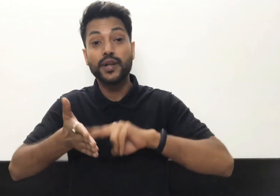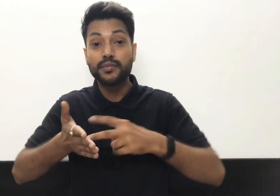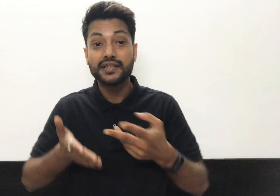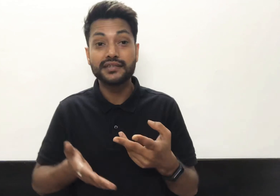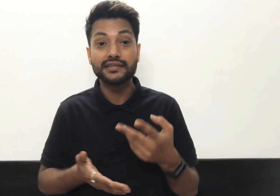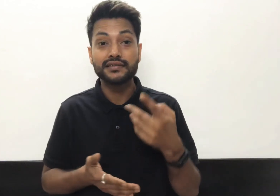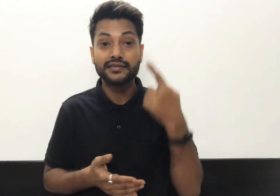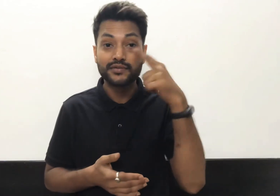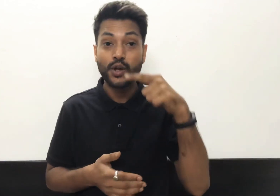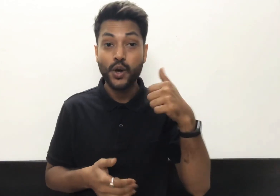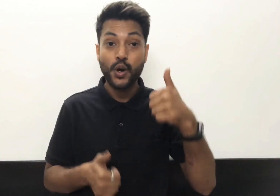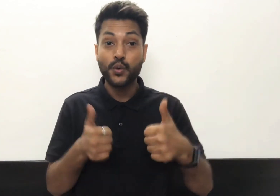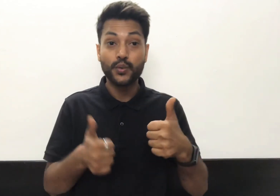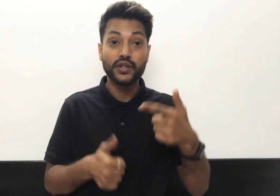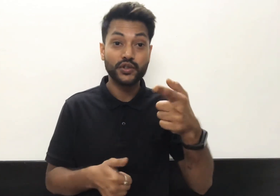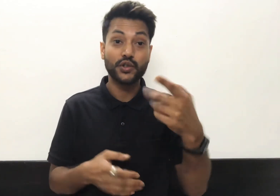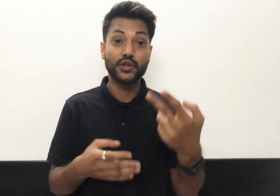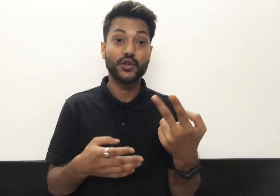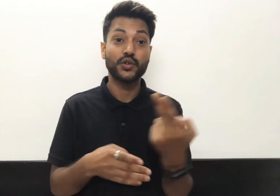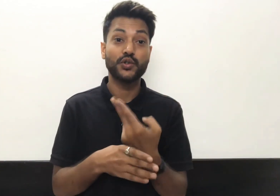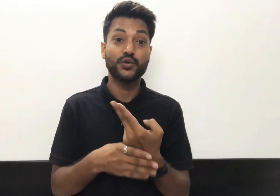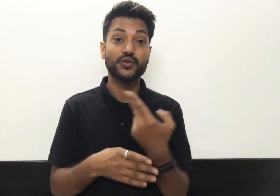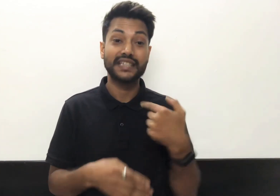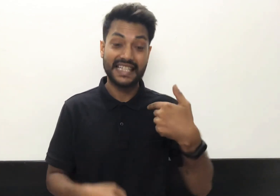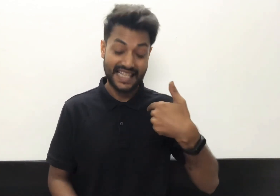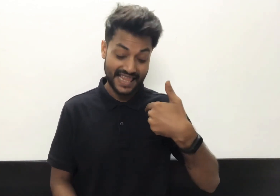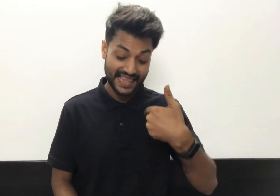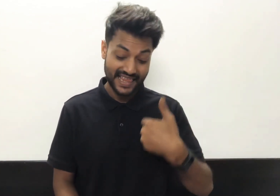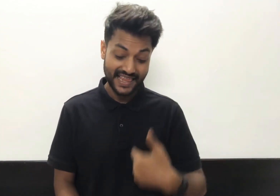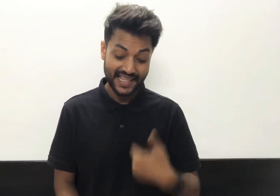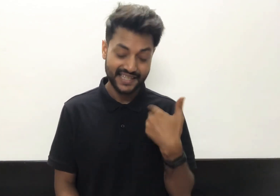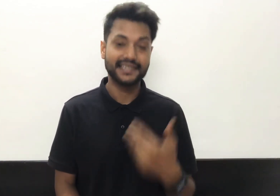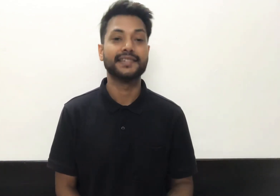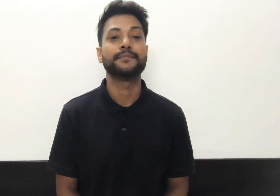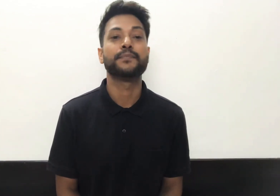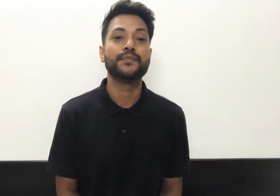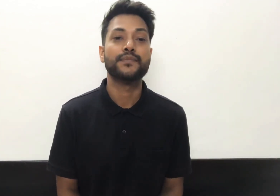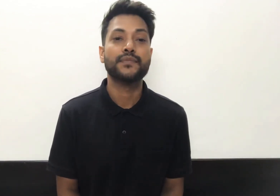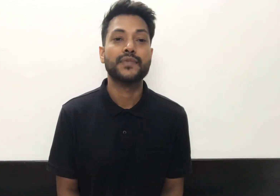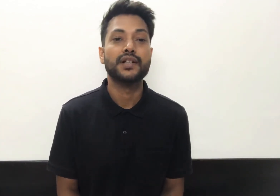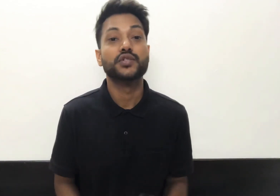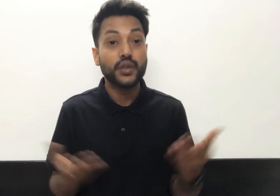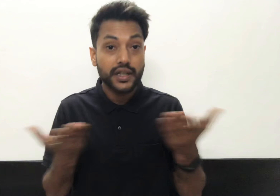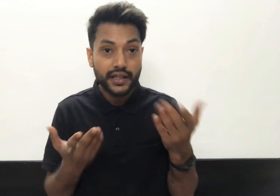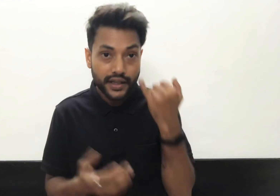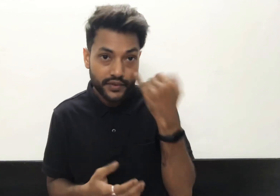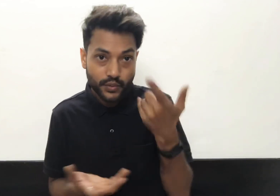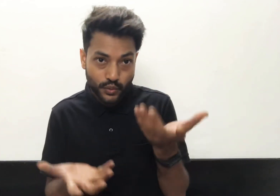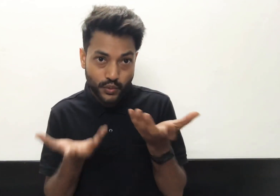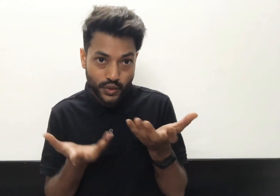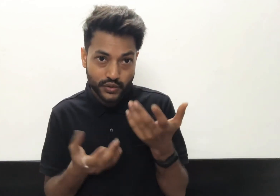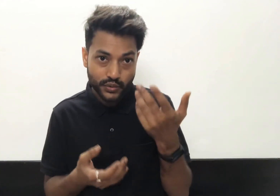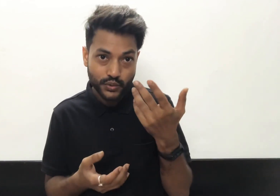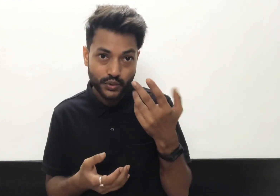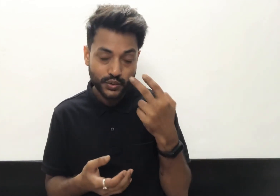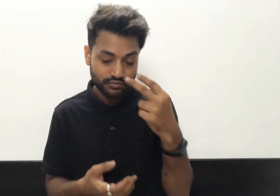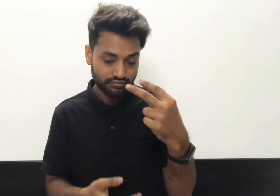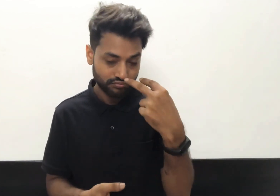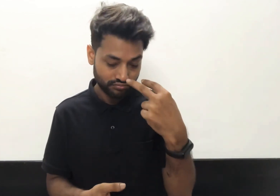using this. So here, if you want to look at this as yourself